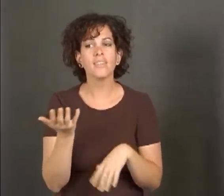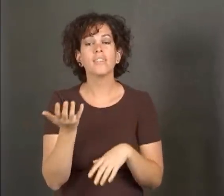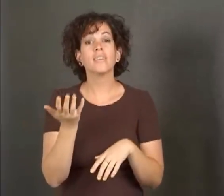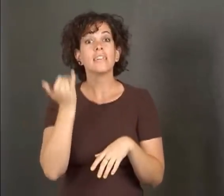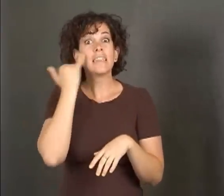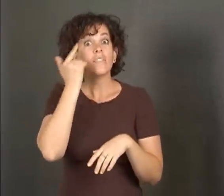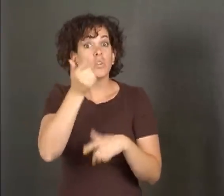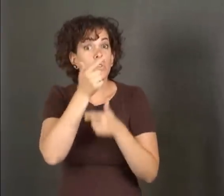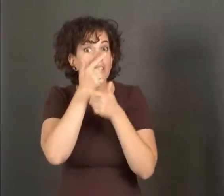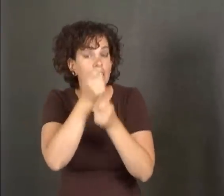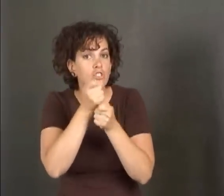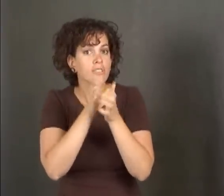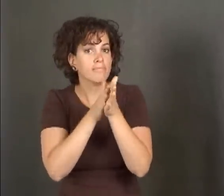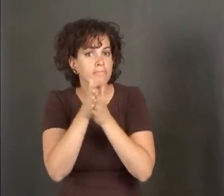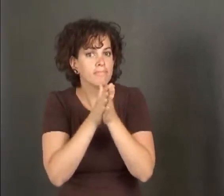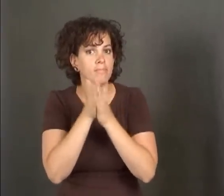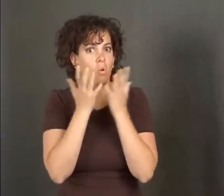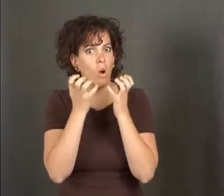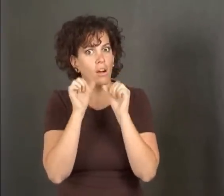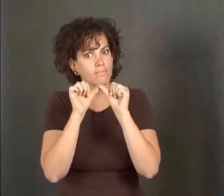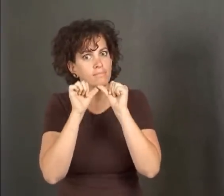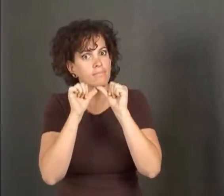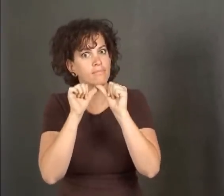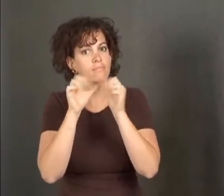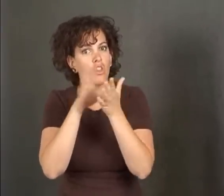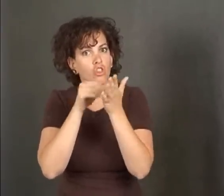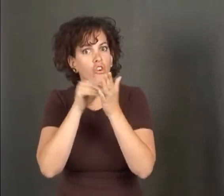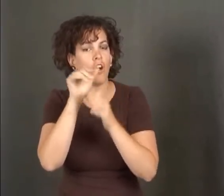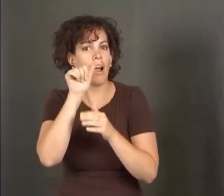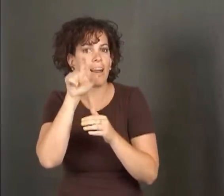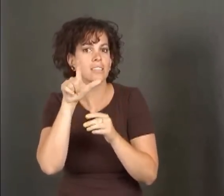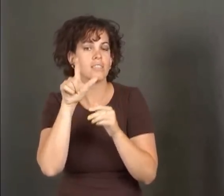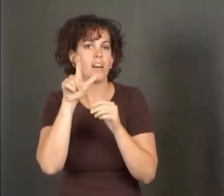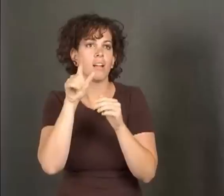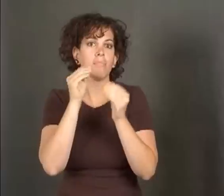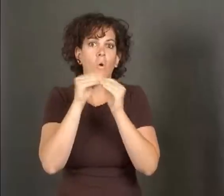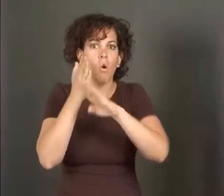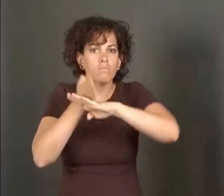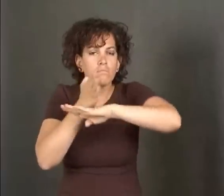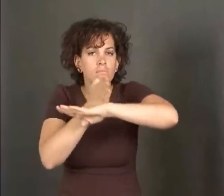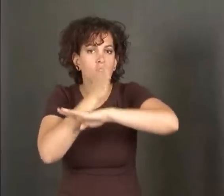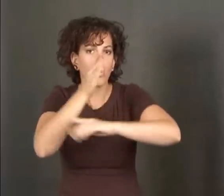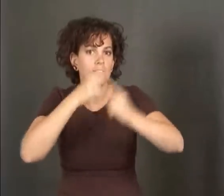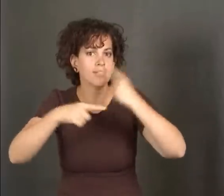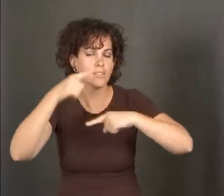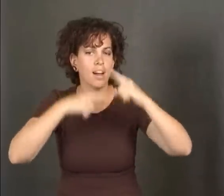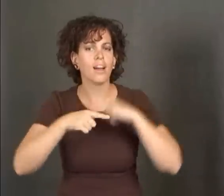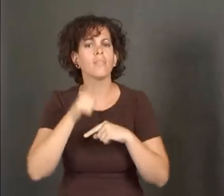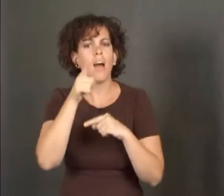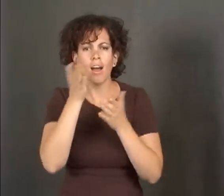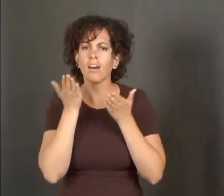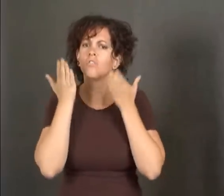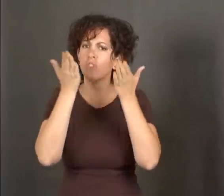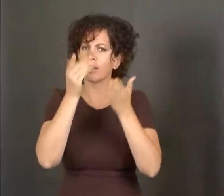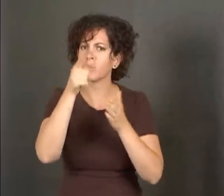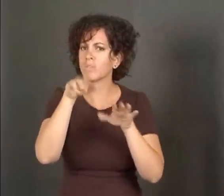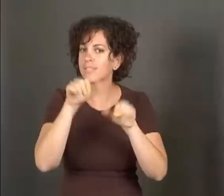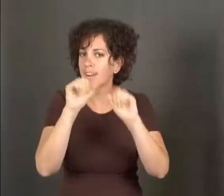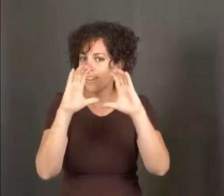important to understand that I won't be able to teach you everything about the language, and if you're interested in pursuing further education to enhance your sign language,